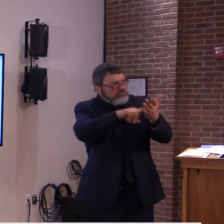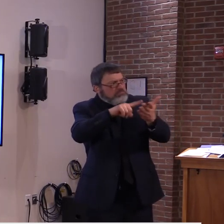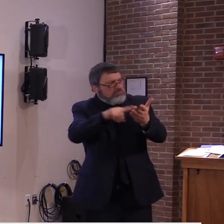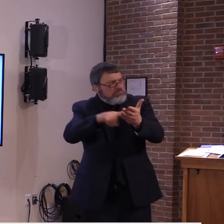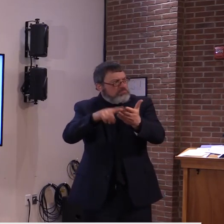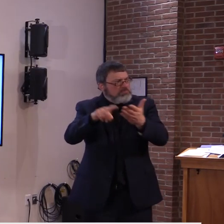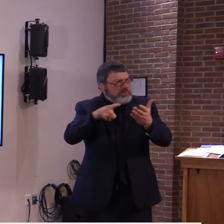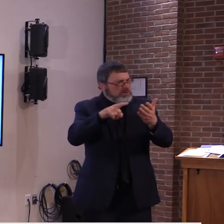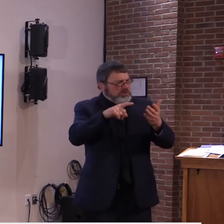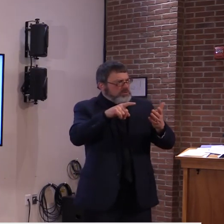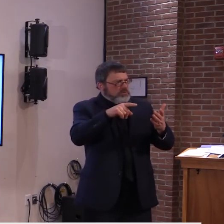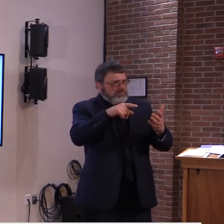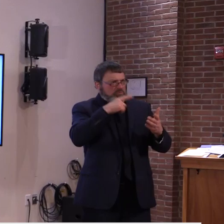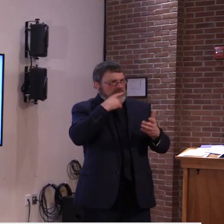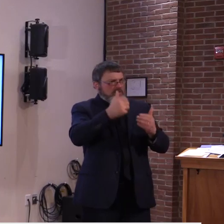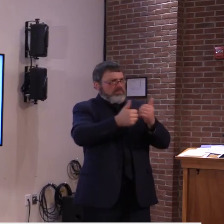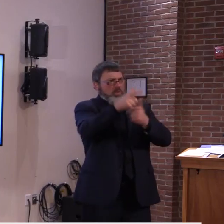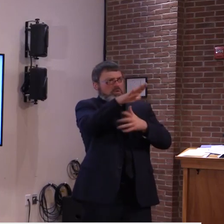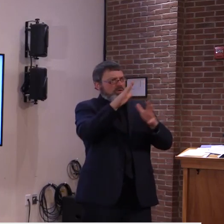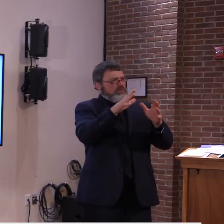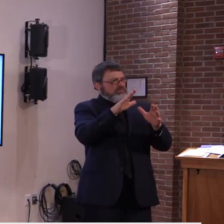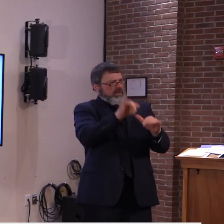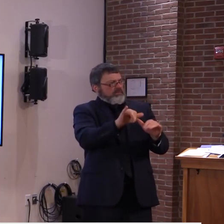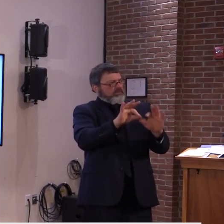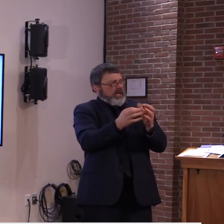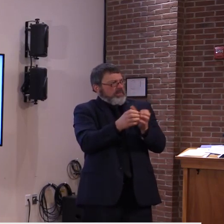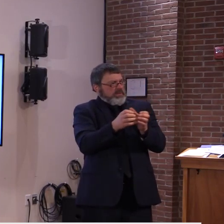so I caution everyone to be patient.